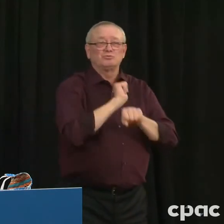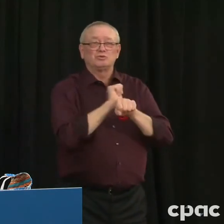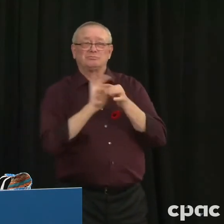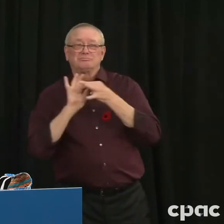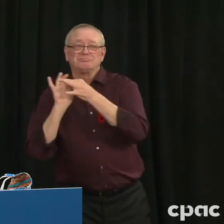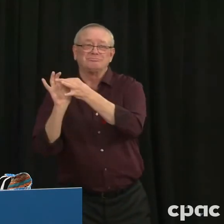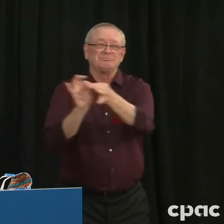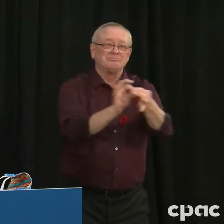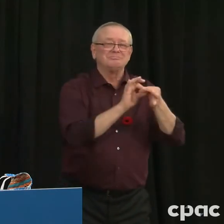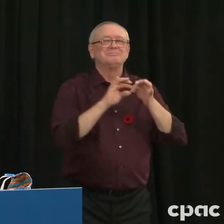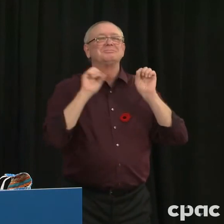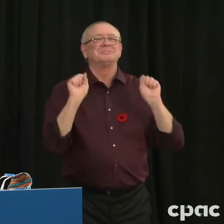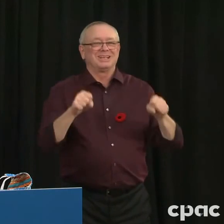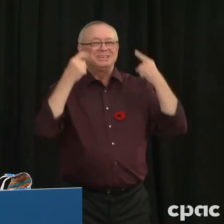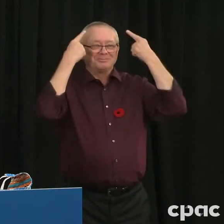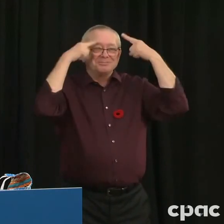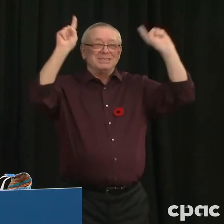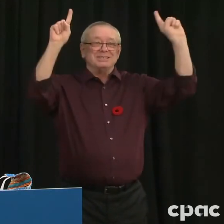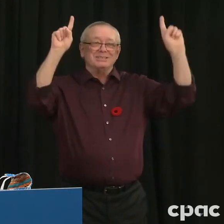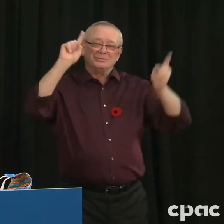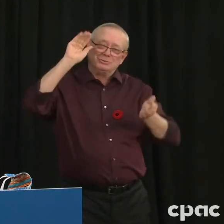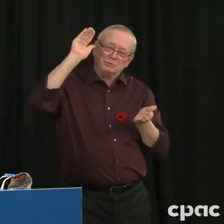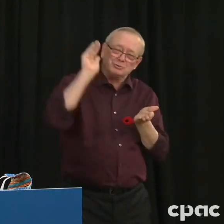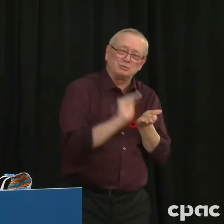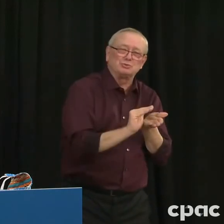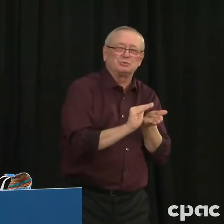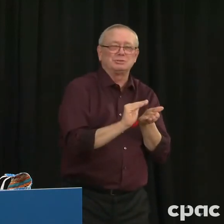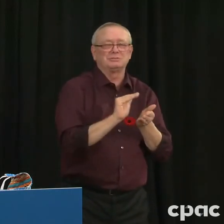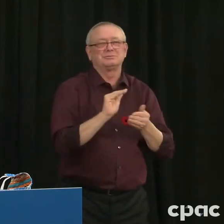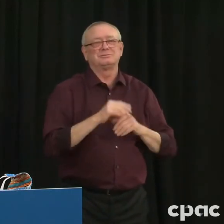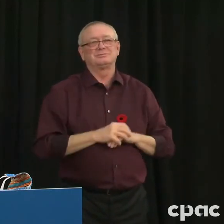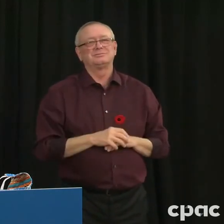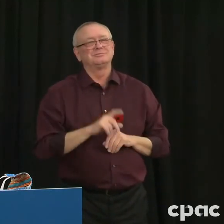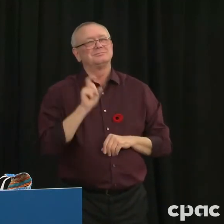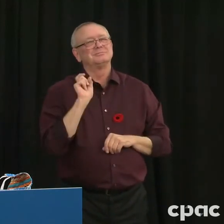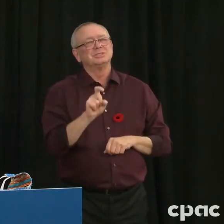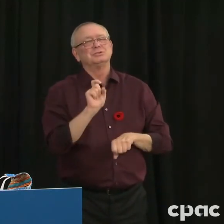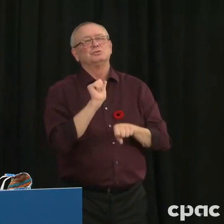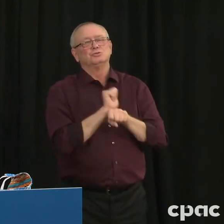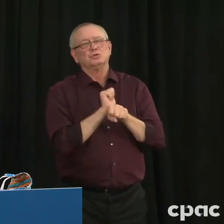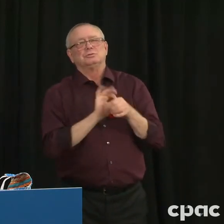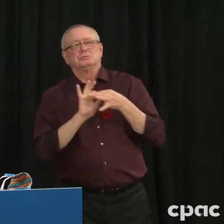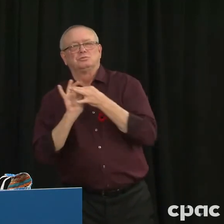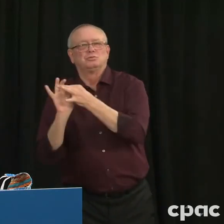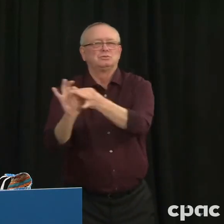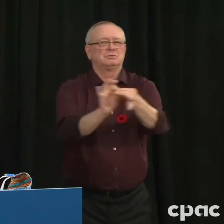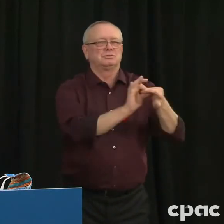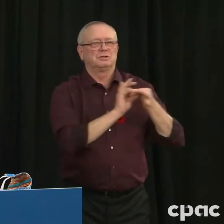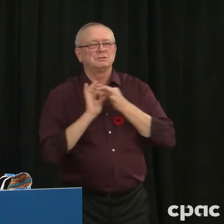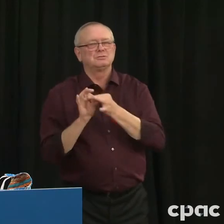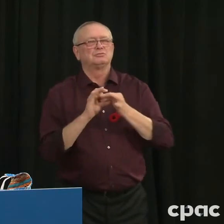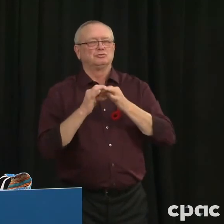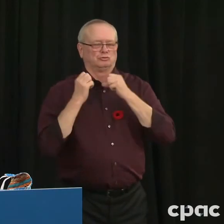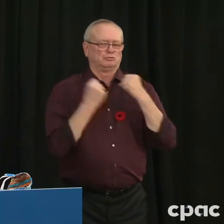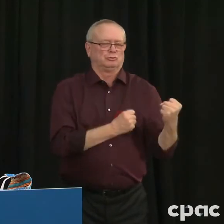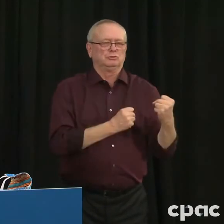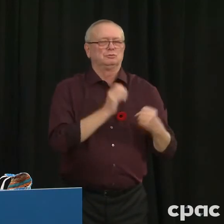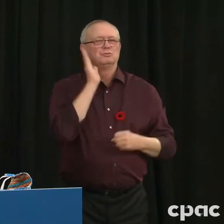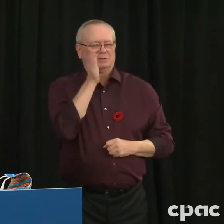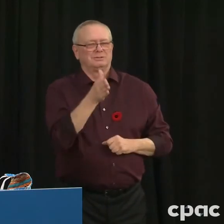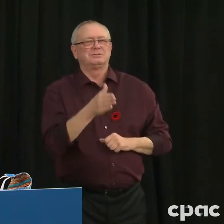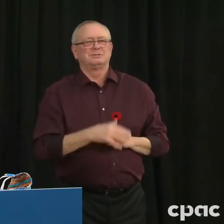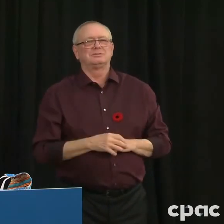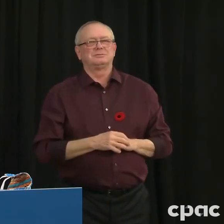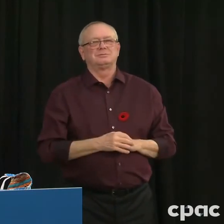the opportunity presented to us. We are strongest when we all work together. Thank you, and I'm happy to take any questions you may